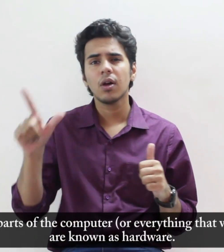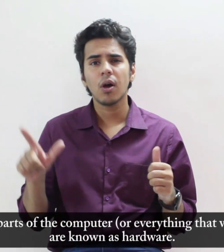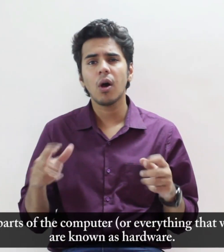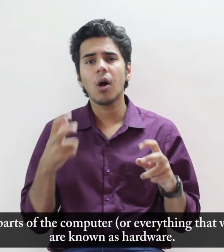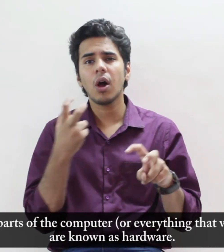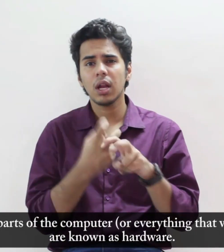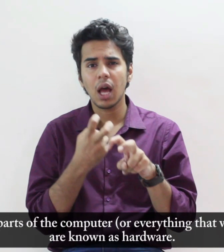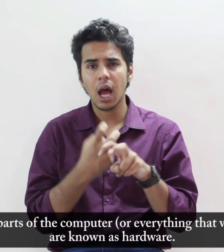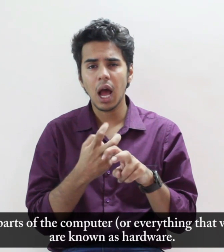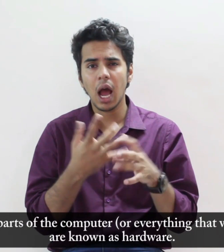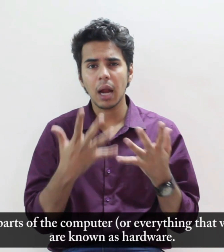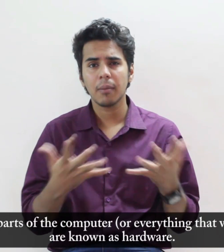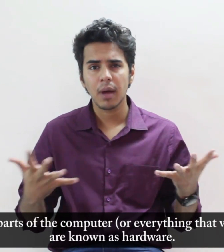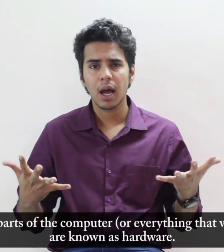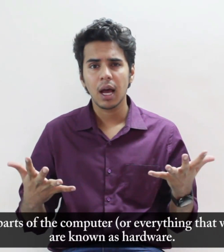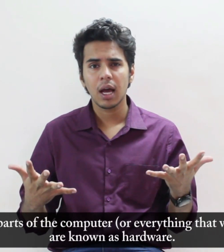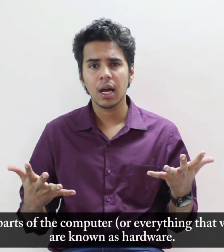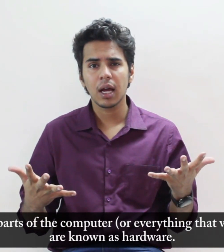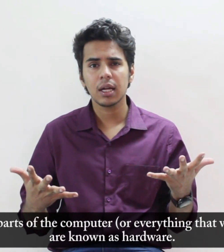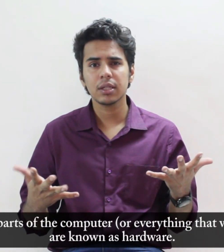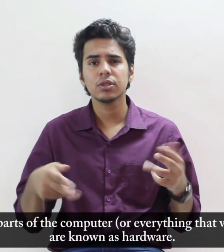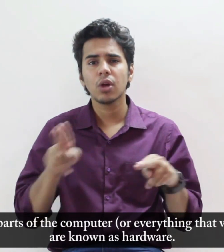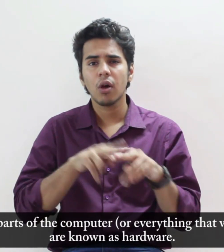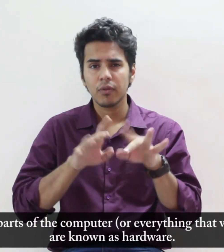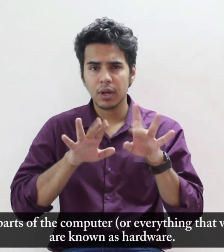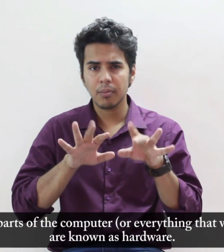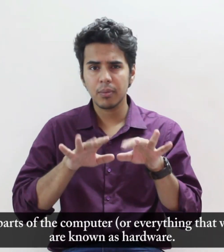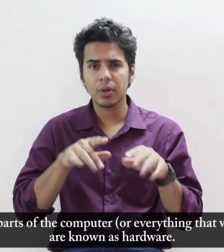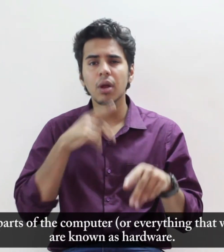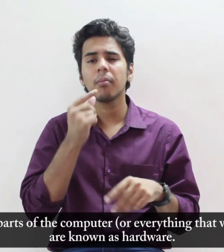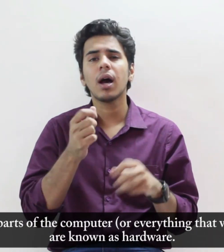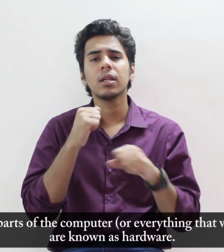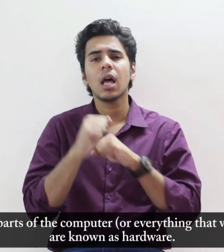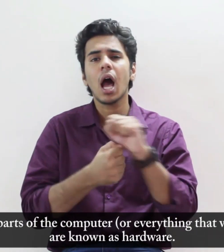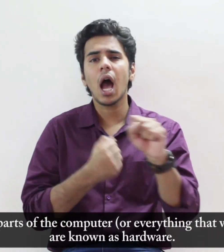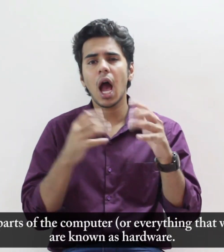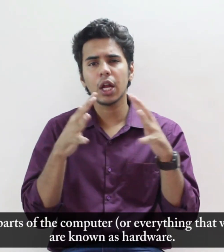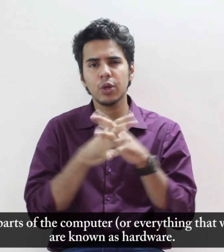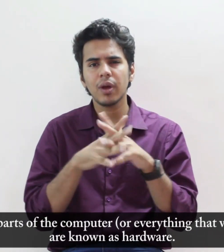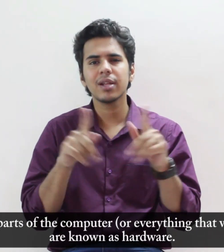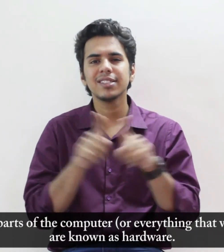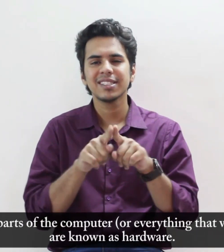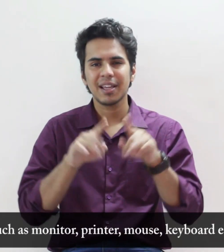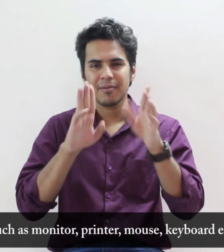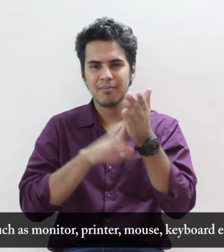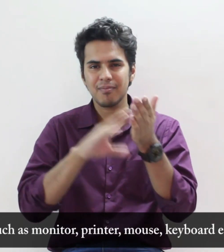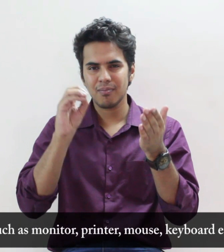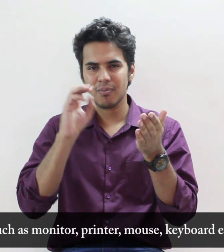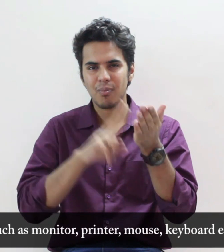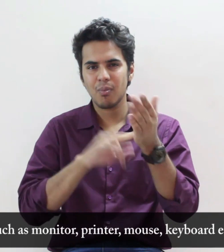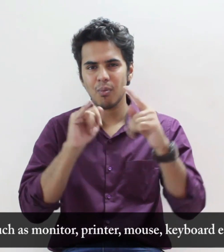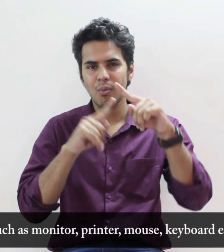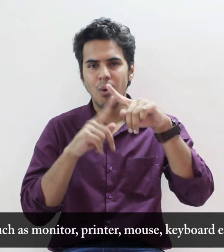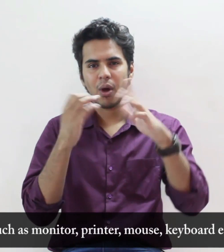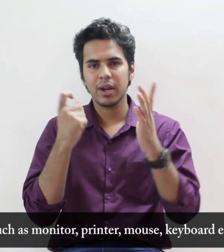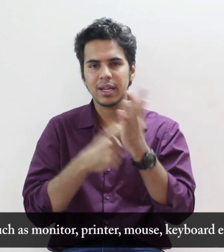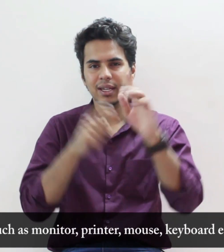All concrete parts of computer or everything that we touch are known as hardware, such as monitor,